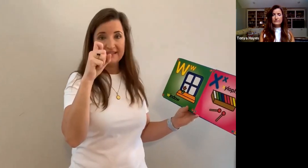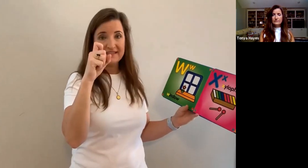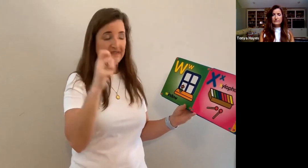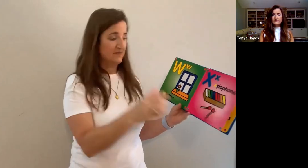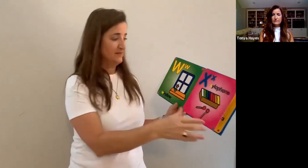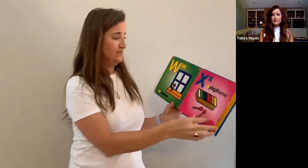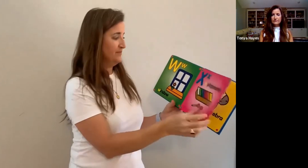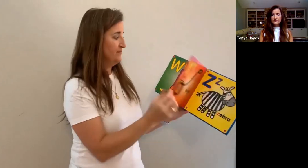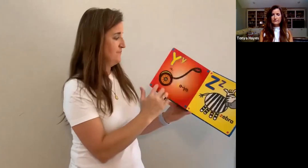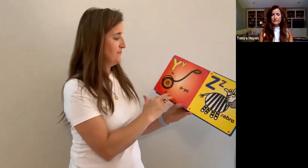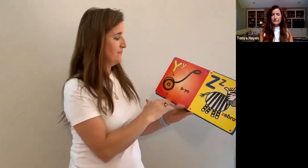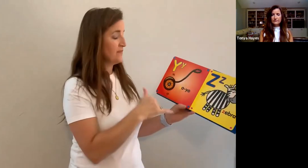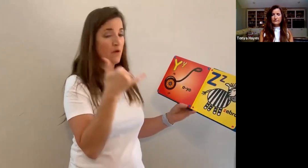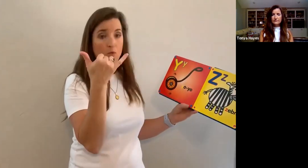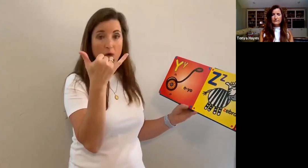X,